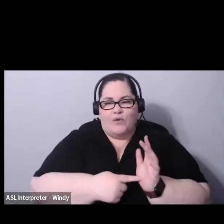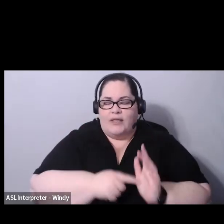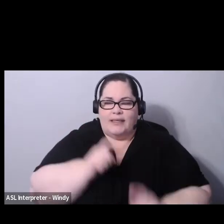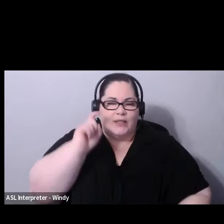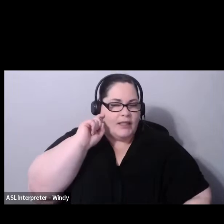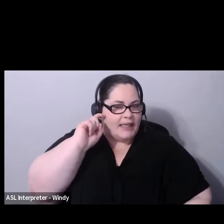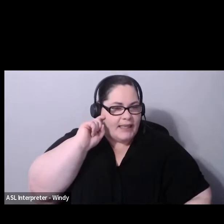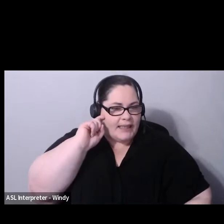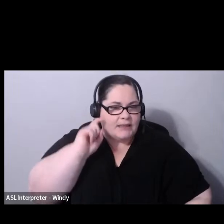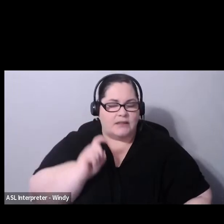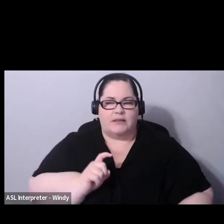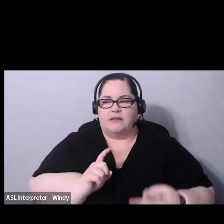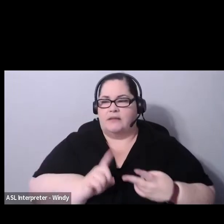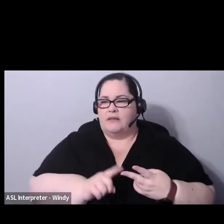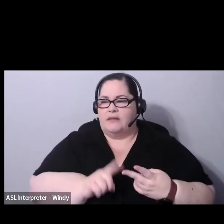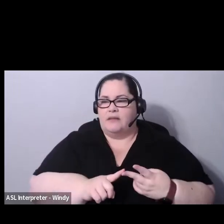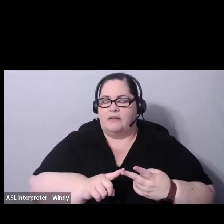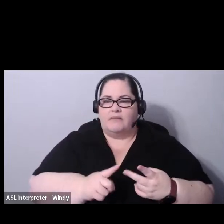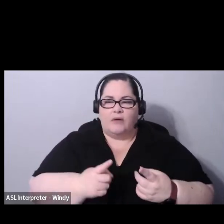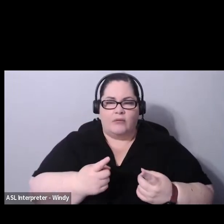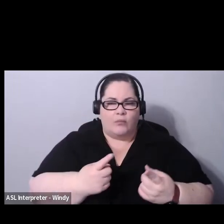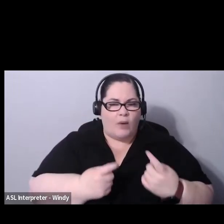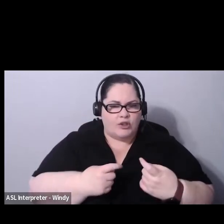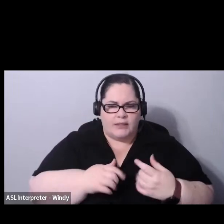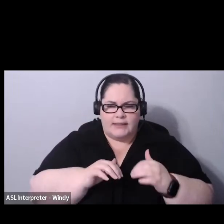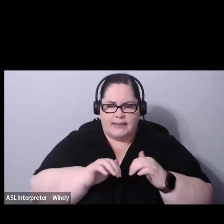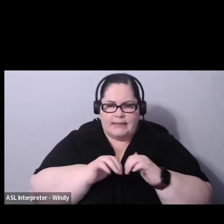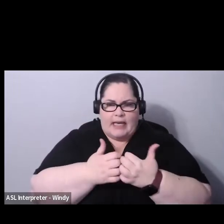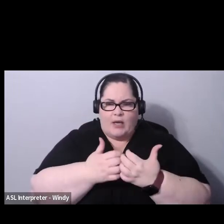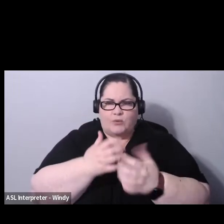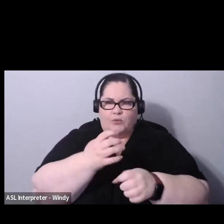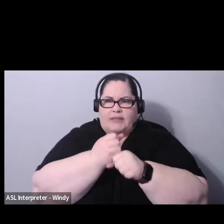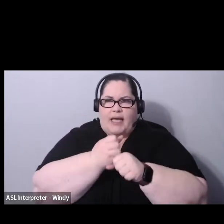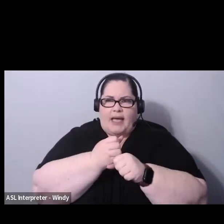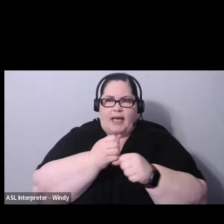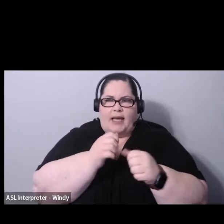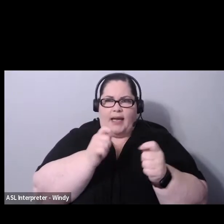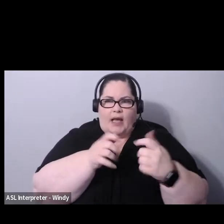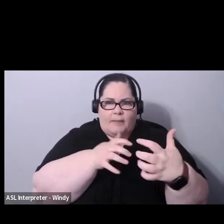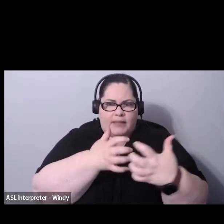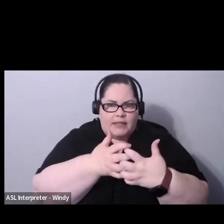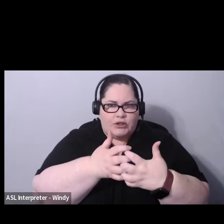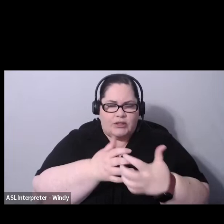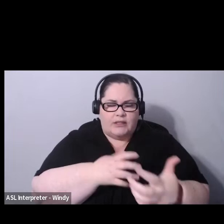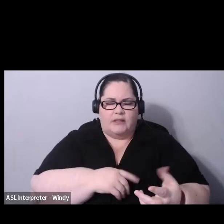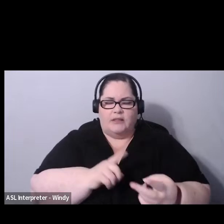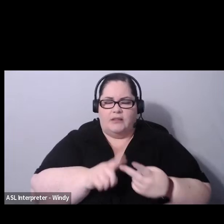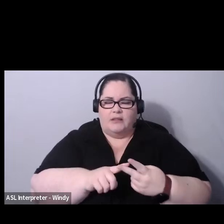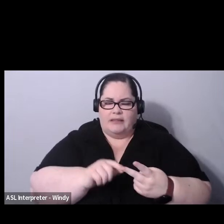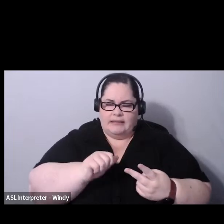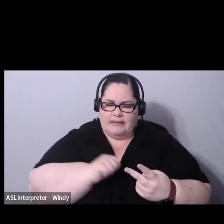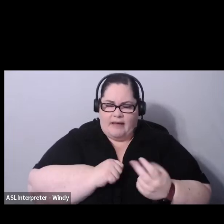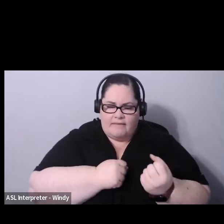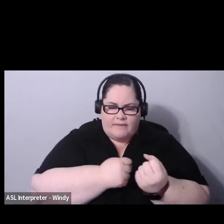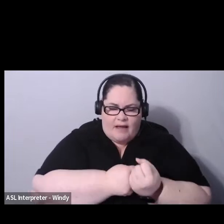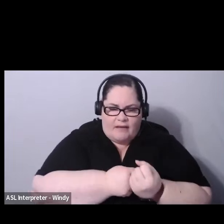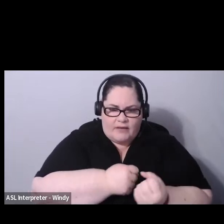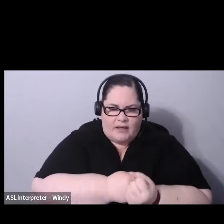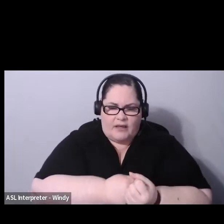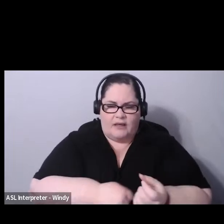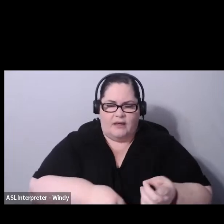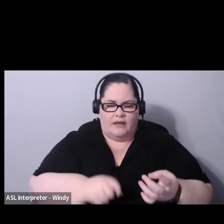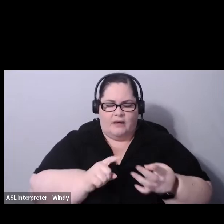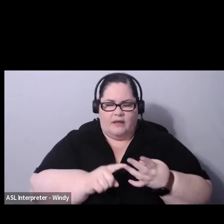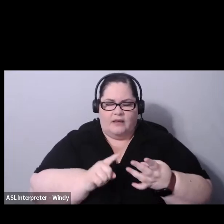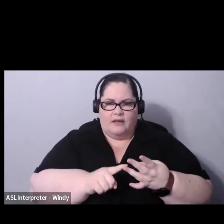aids. They have questions about accommodations and how to self-advocate. They may be looking